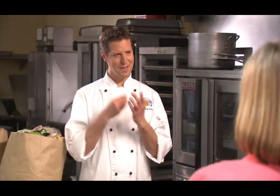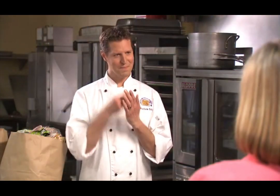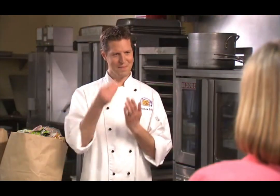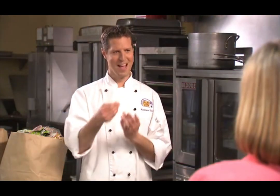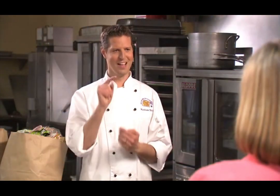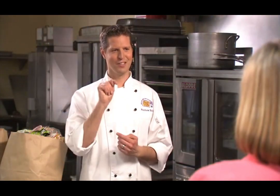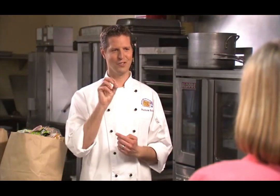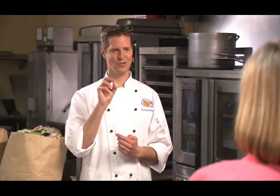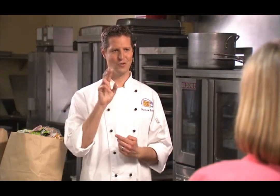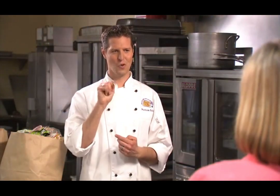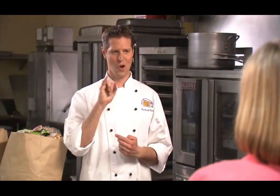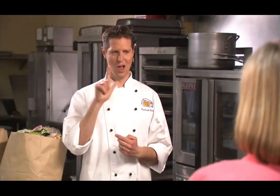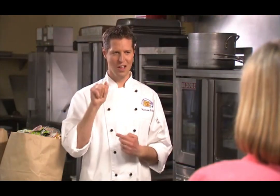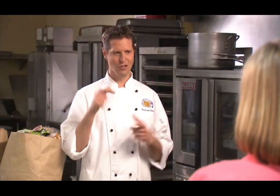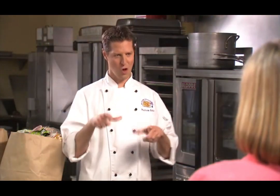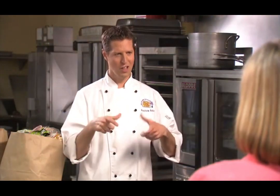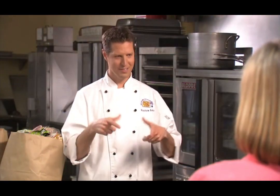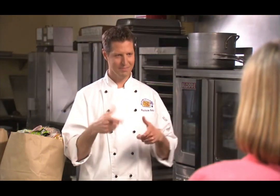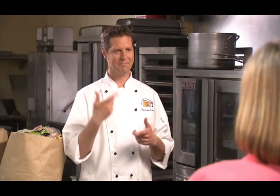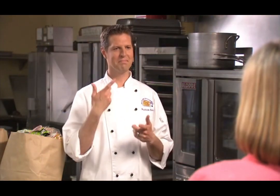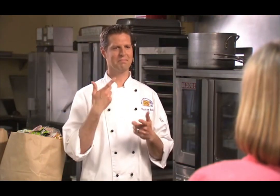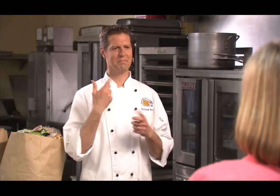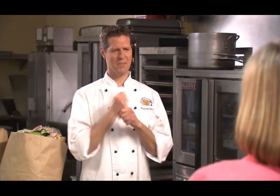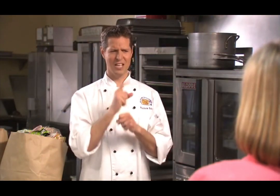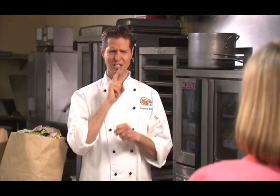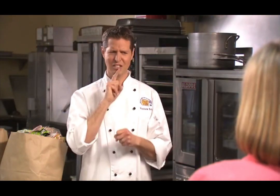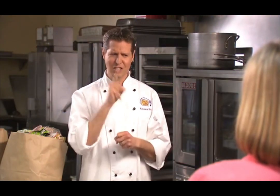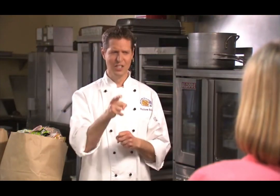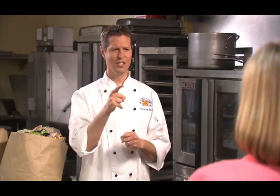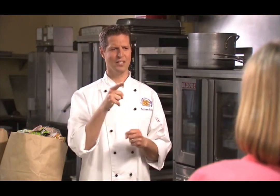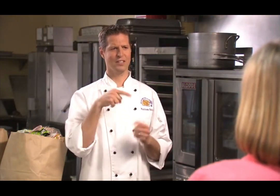When buying tortillas, make sure they are whole wheat or corn.